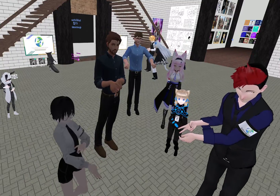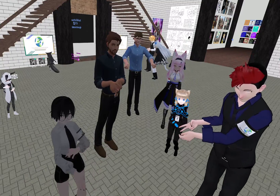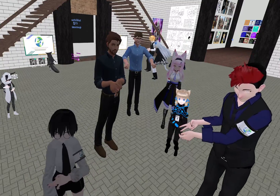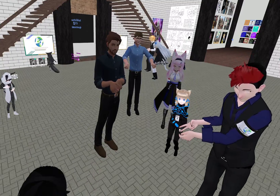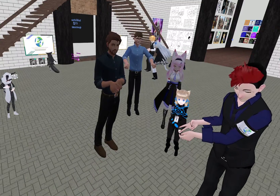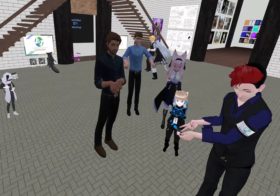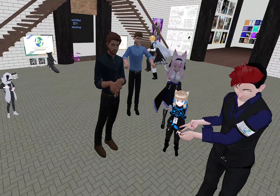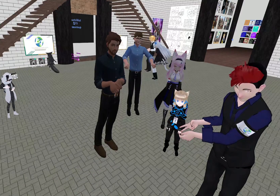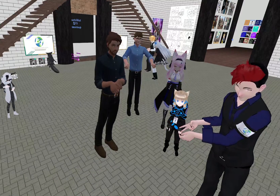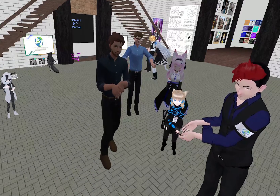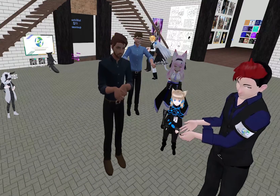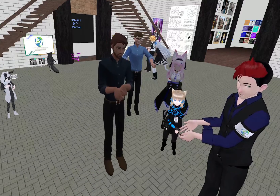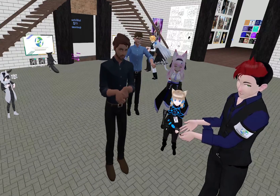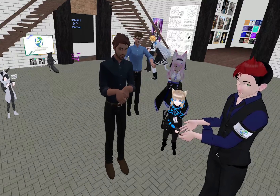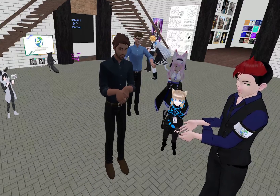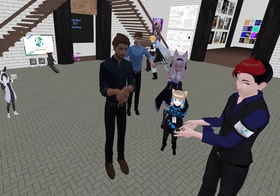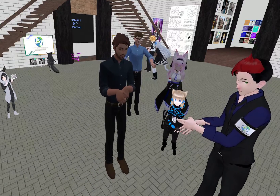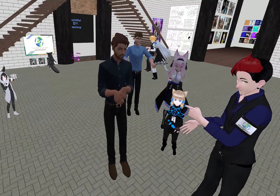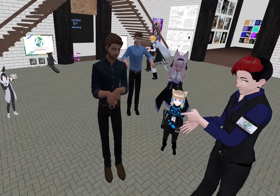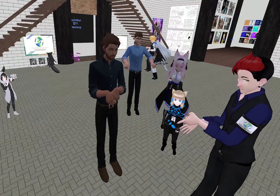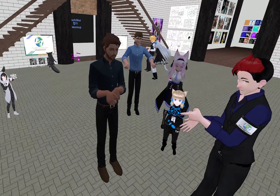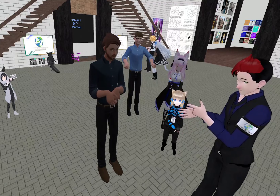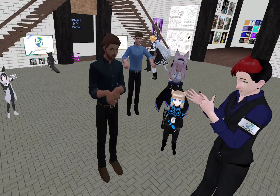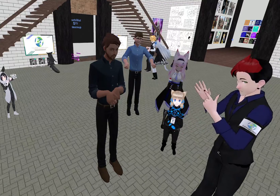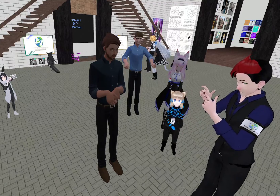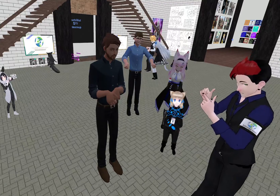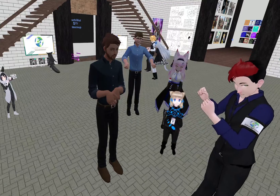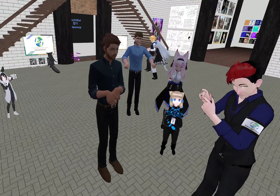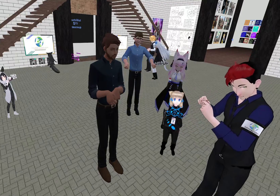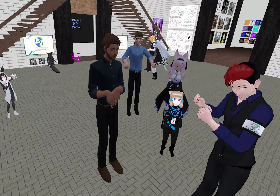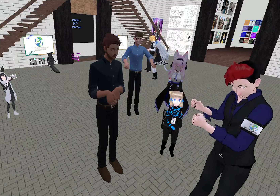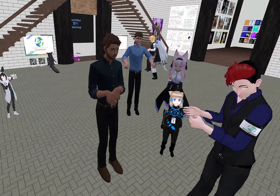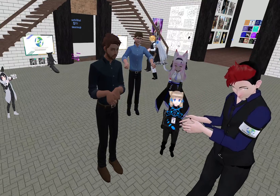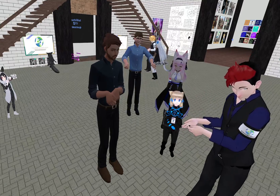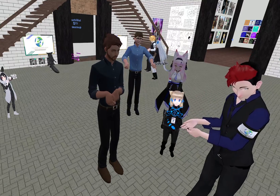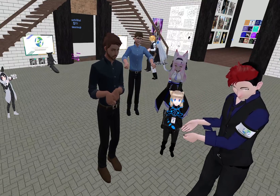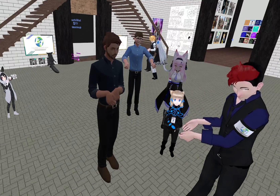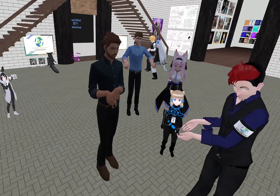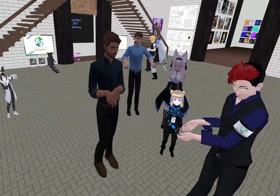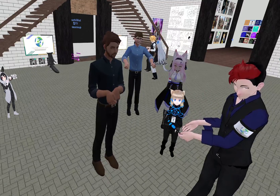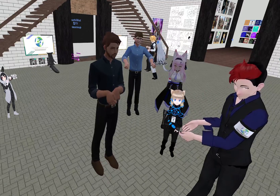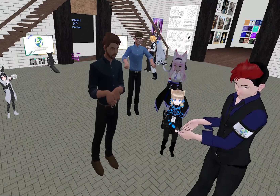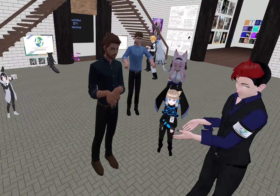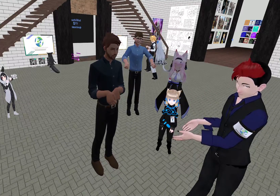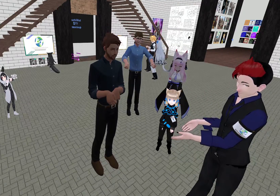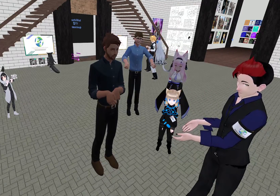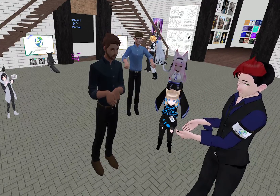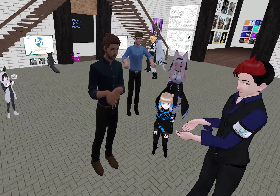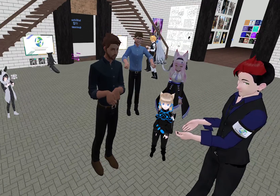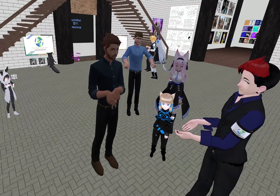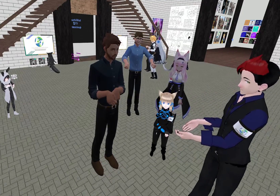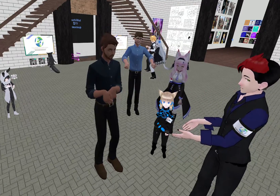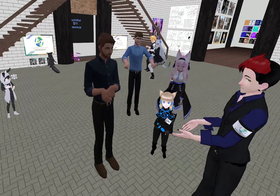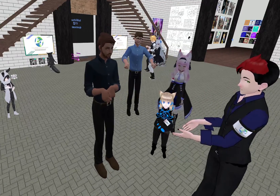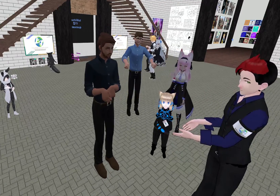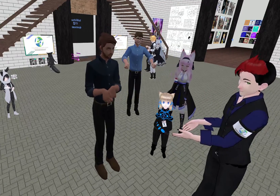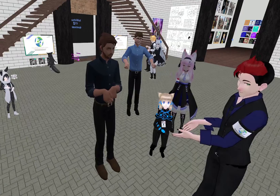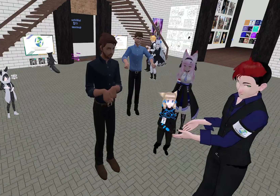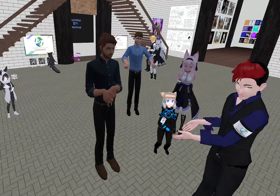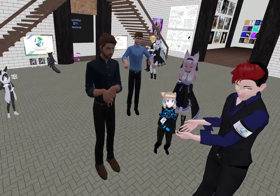you're deaf? So that theater had caption glasses, and basically almost every